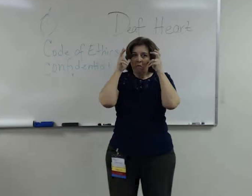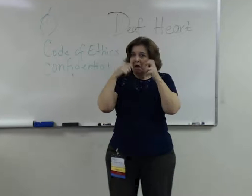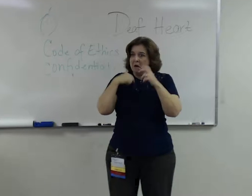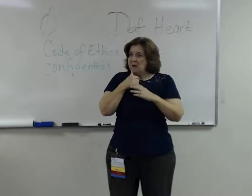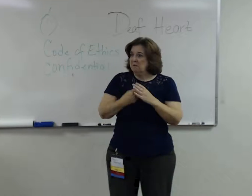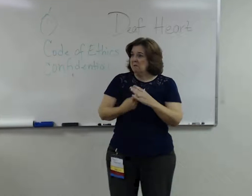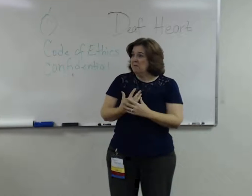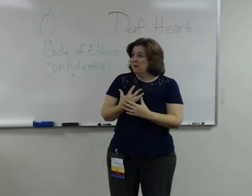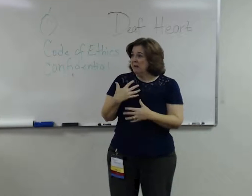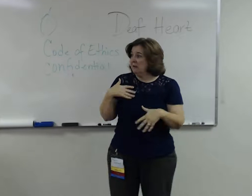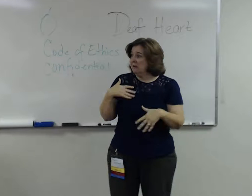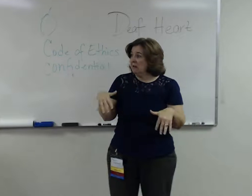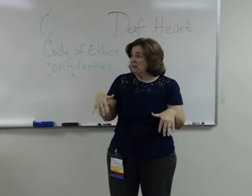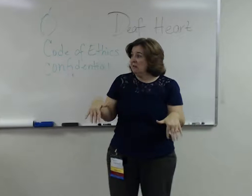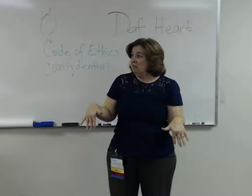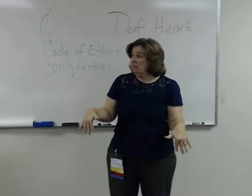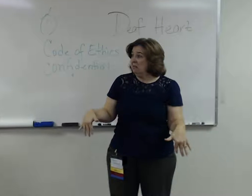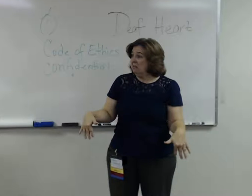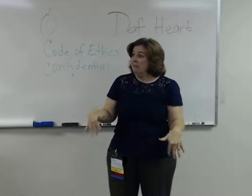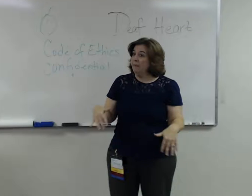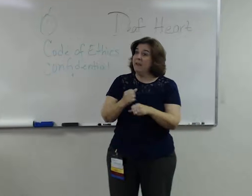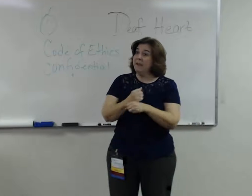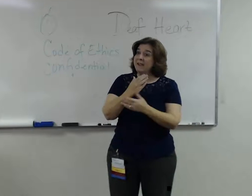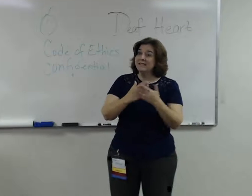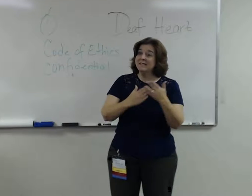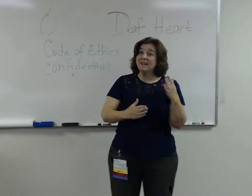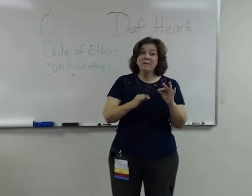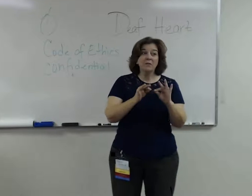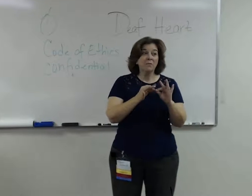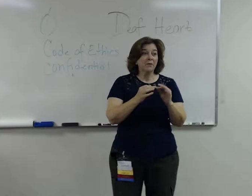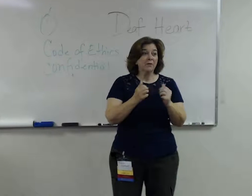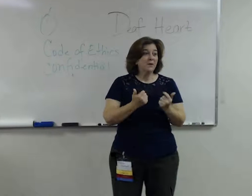I'm not growing. I'm kind of, oh. And then that makes some interpreters